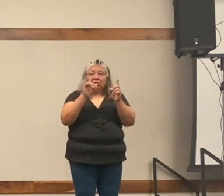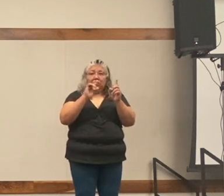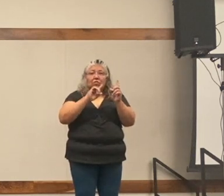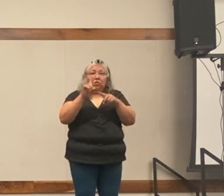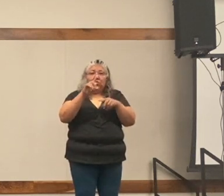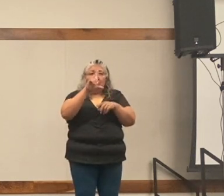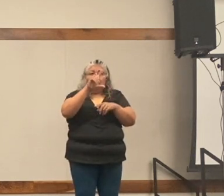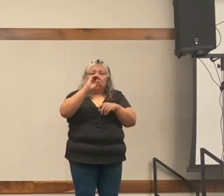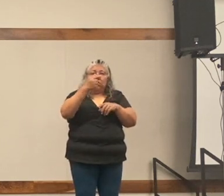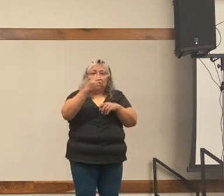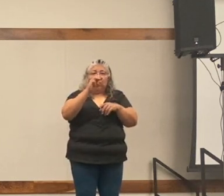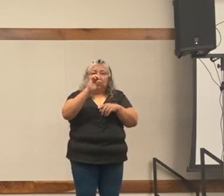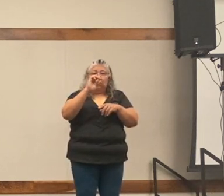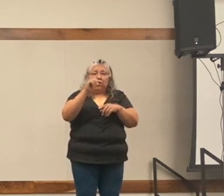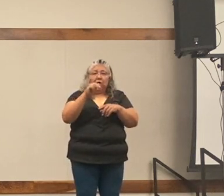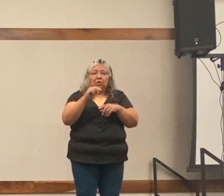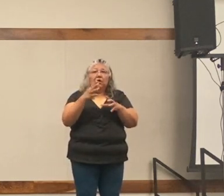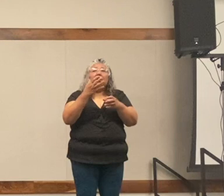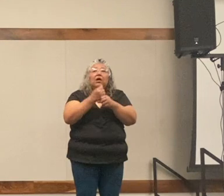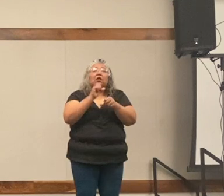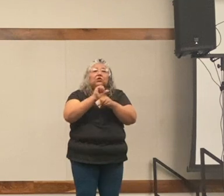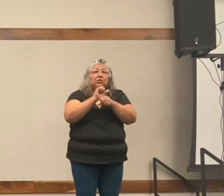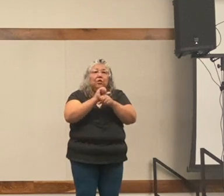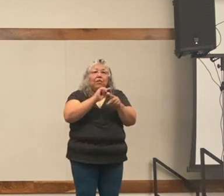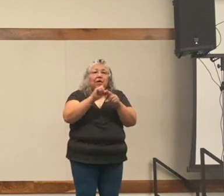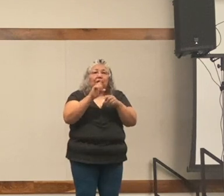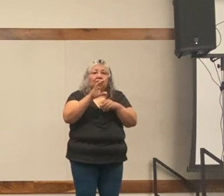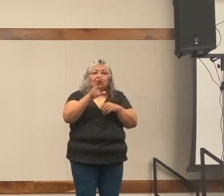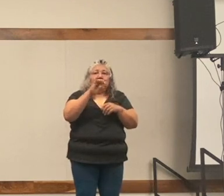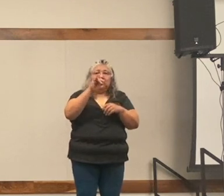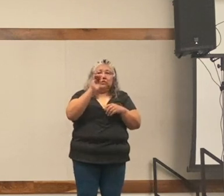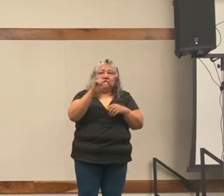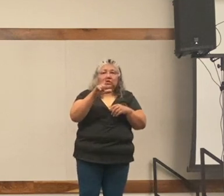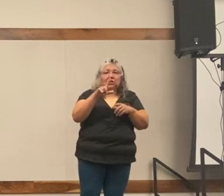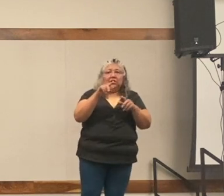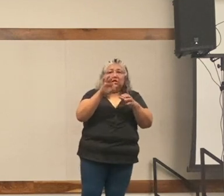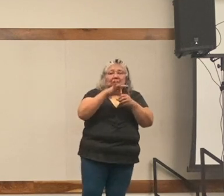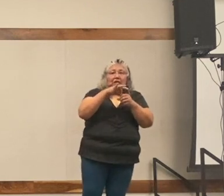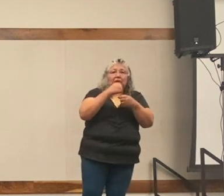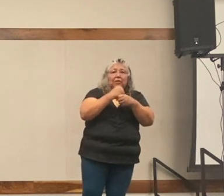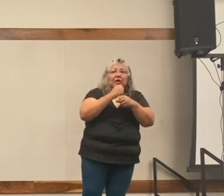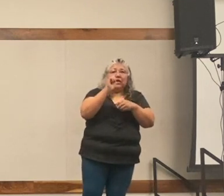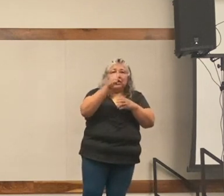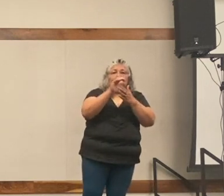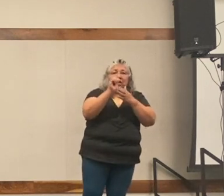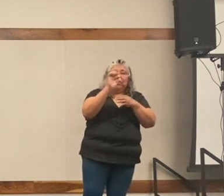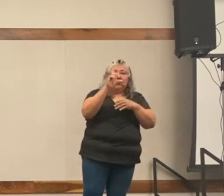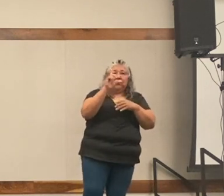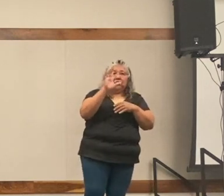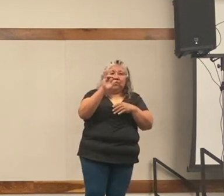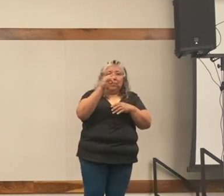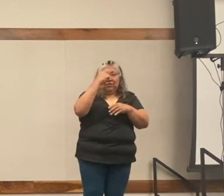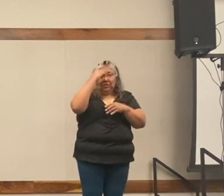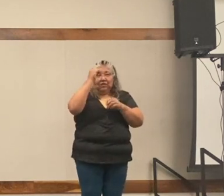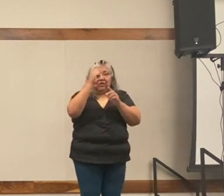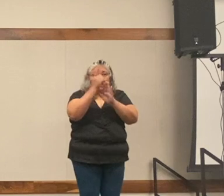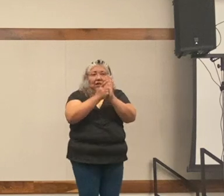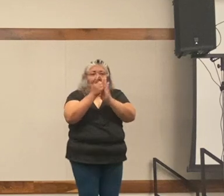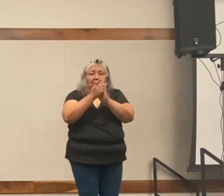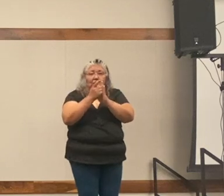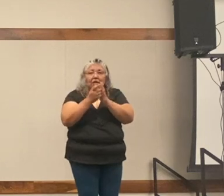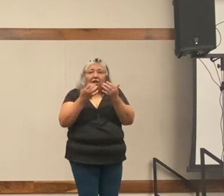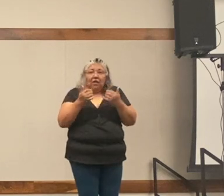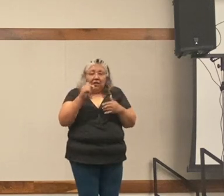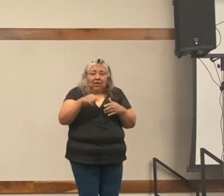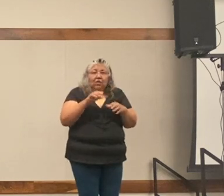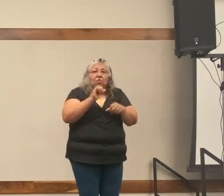Longmont. There, he got a job at Celestial Tea, making $10.25 an hour. And so here